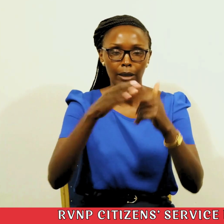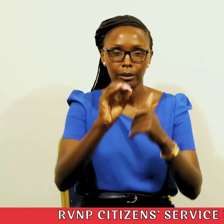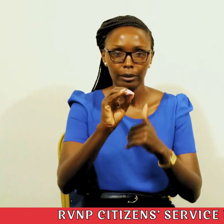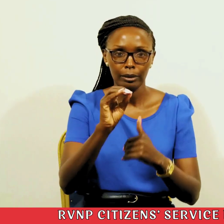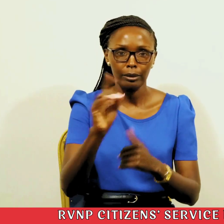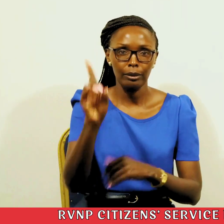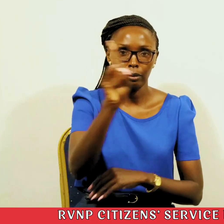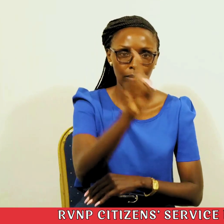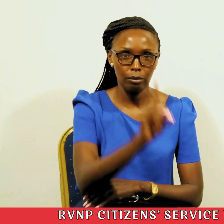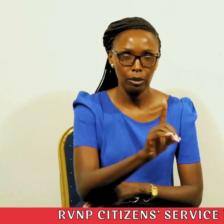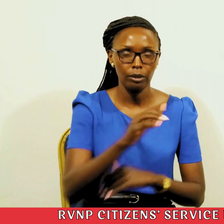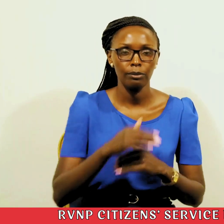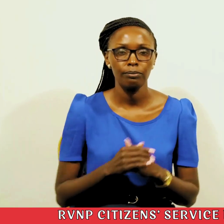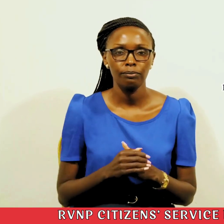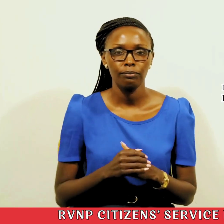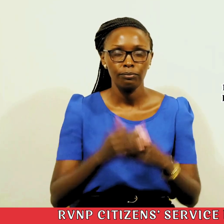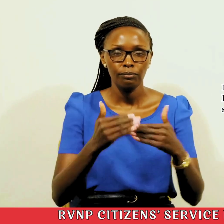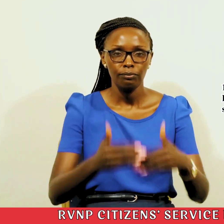Service. Training.